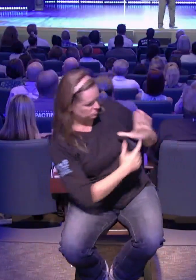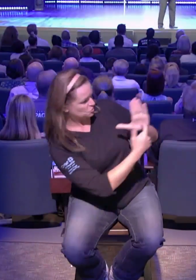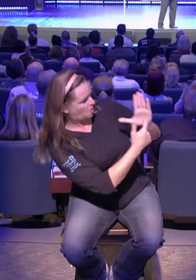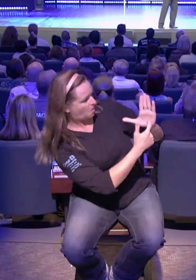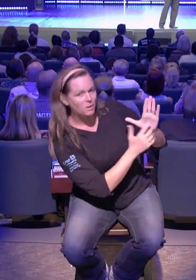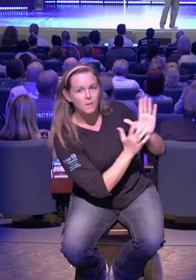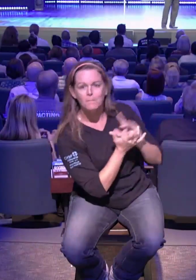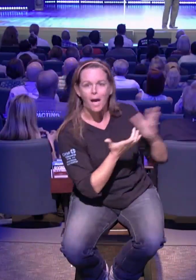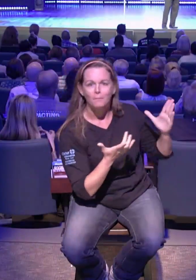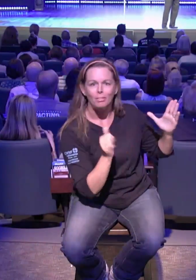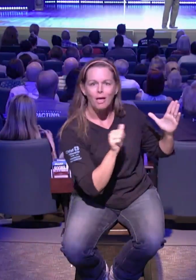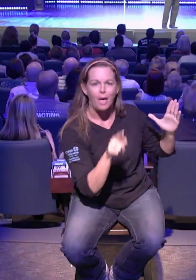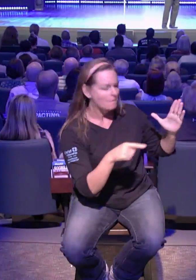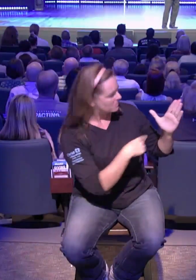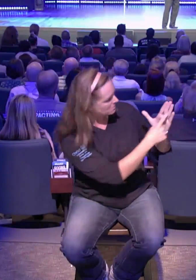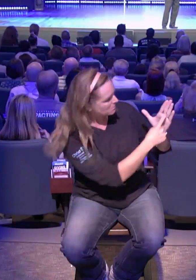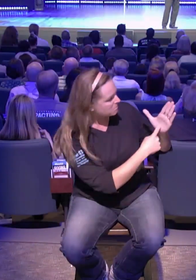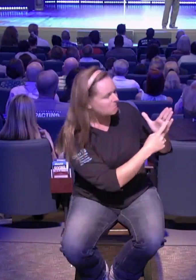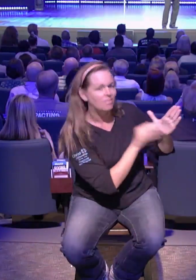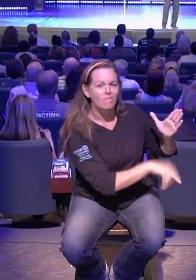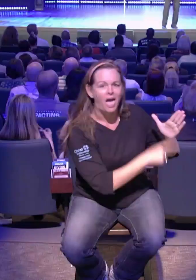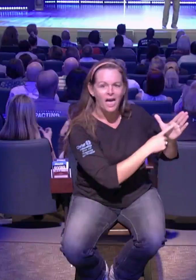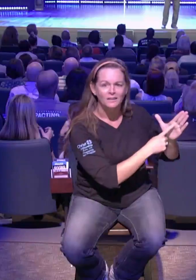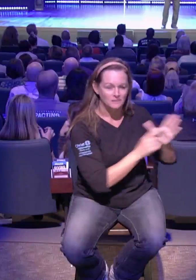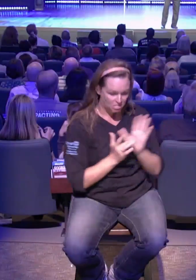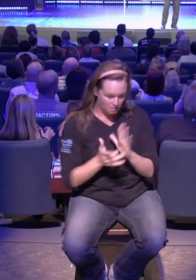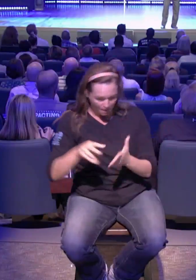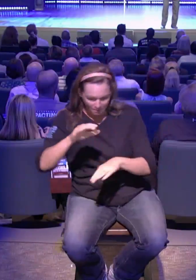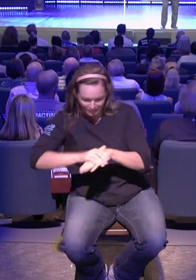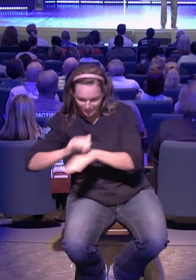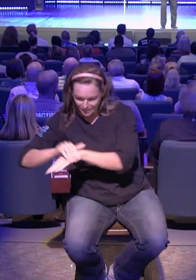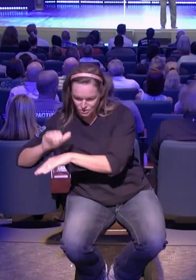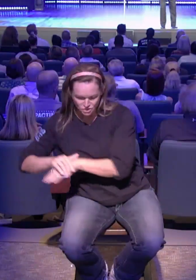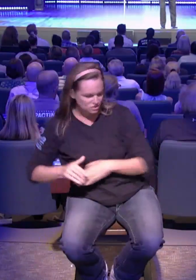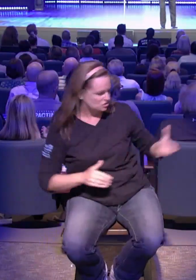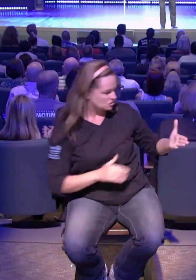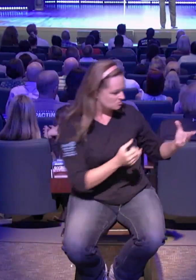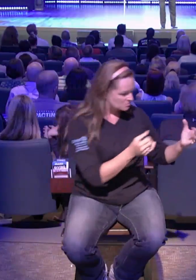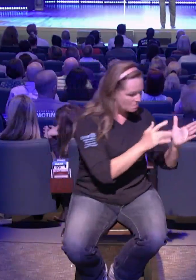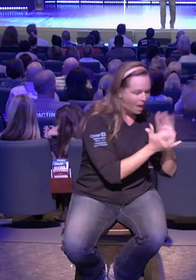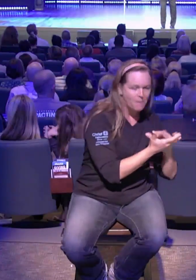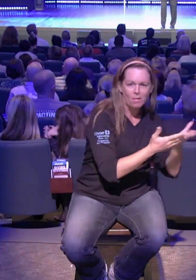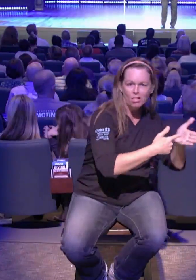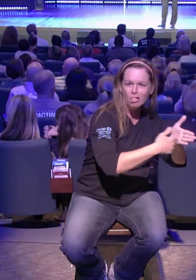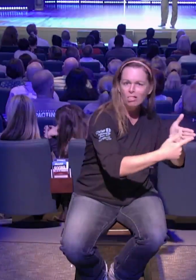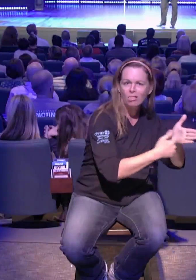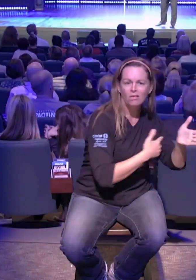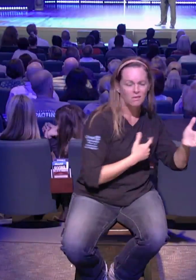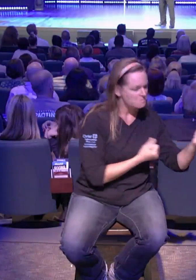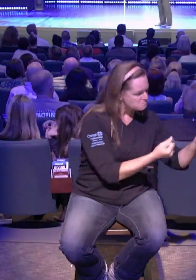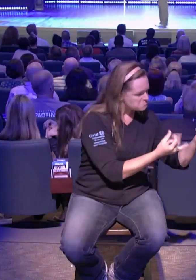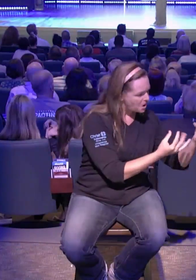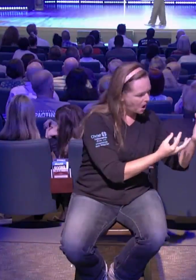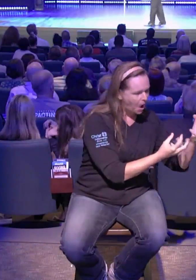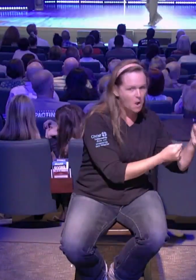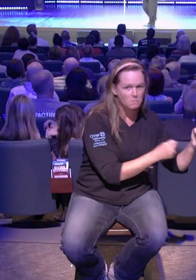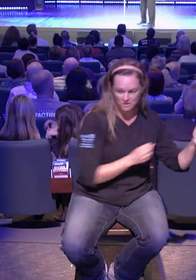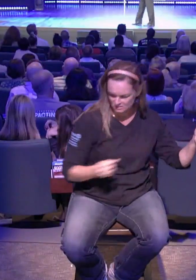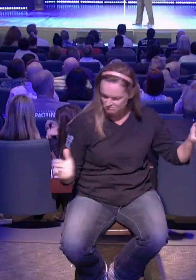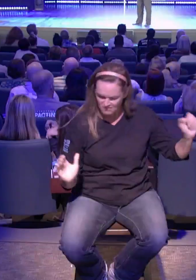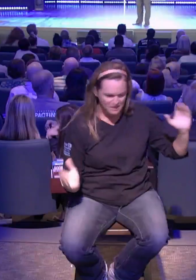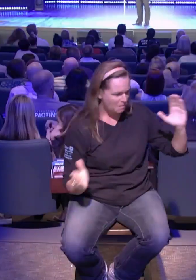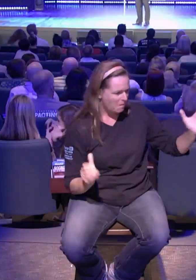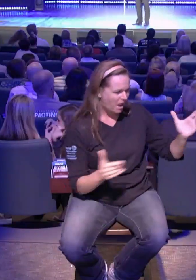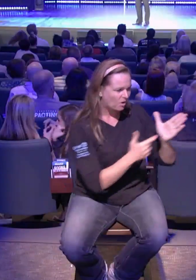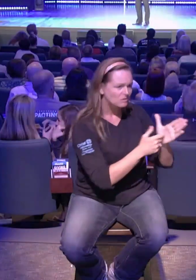once Jesus changes us, then we're in a position to help change others. Amen? That's the call. That's who we are. That's